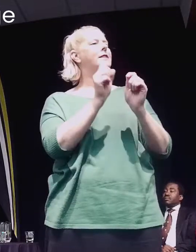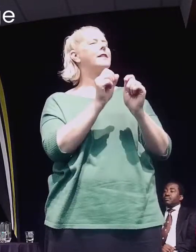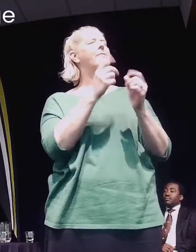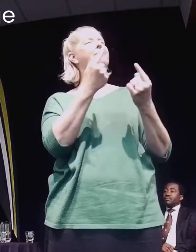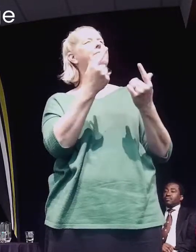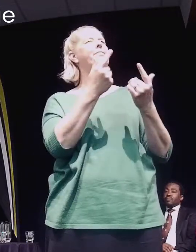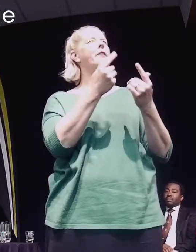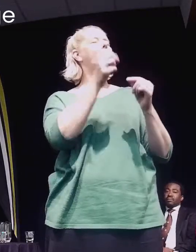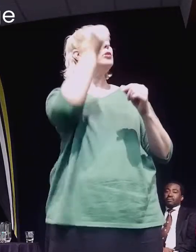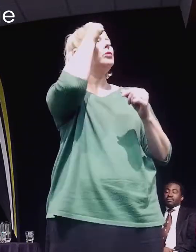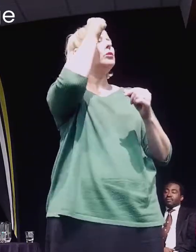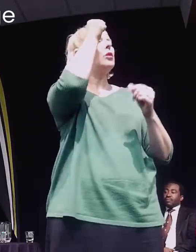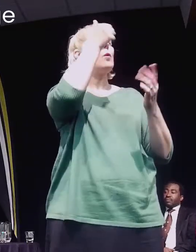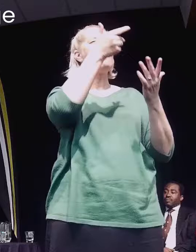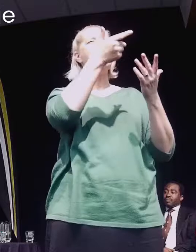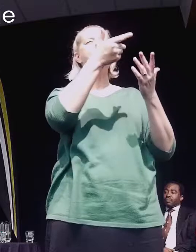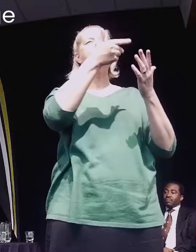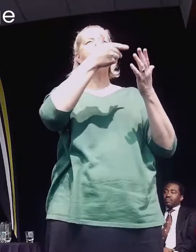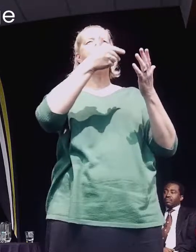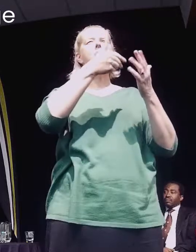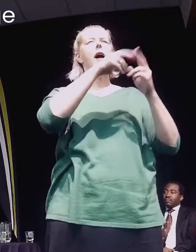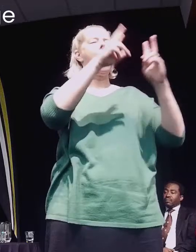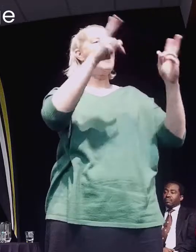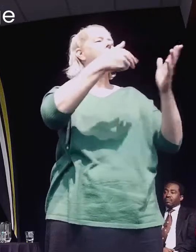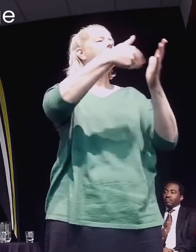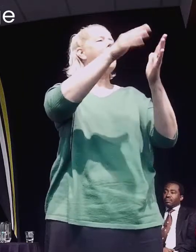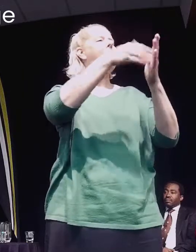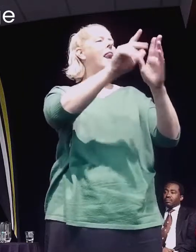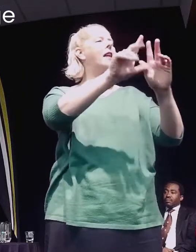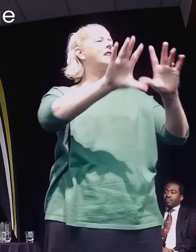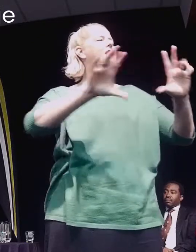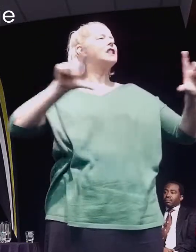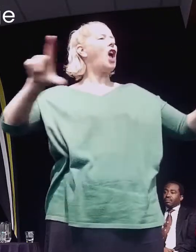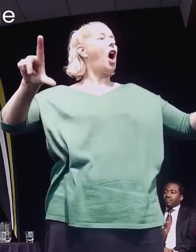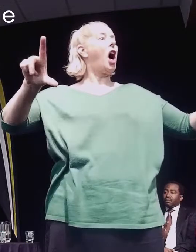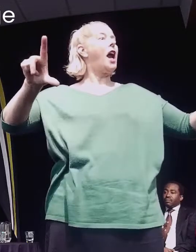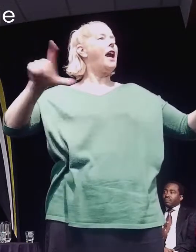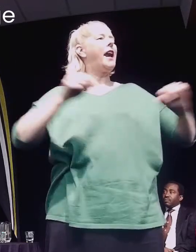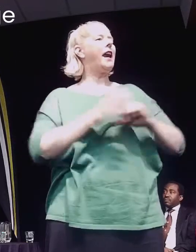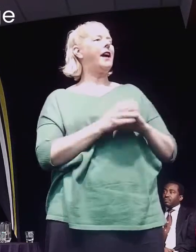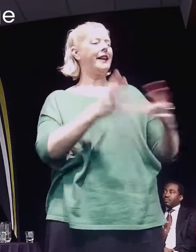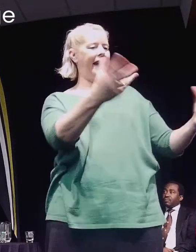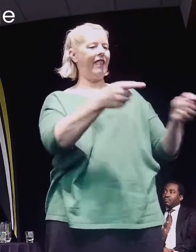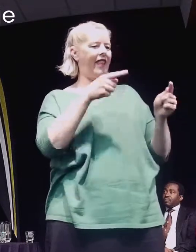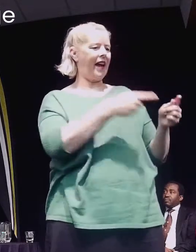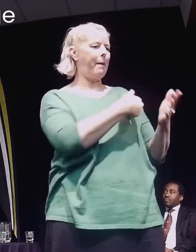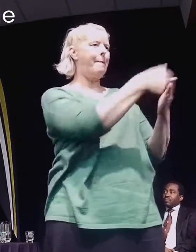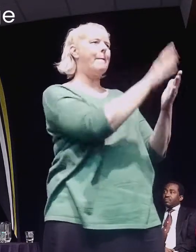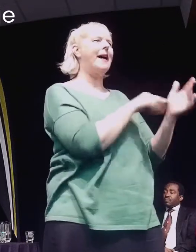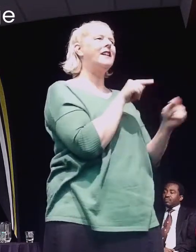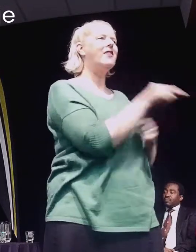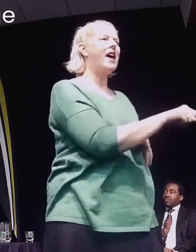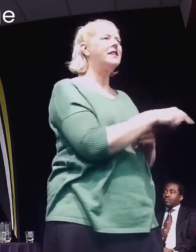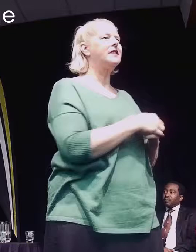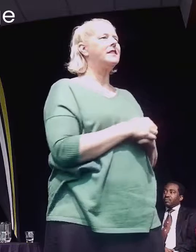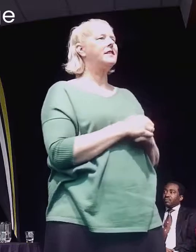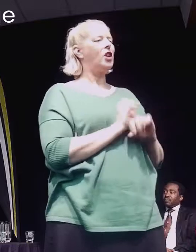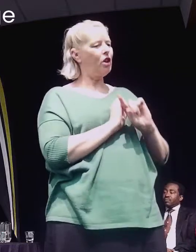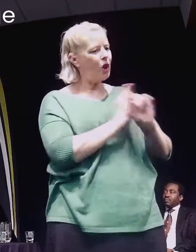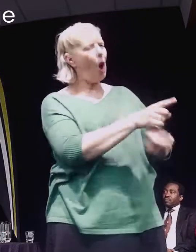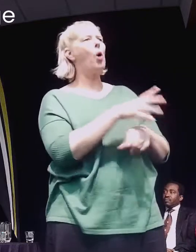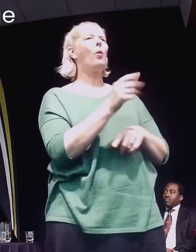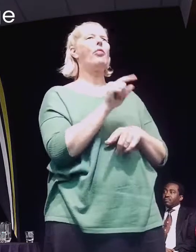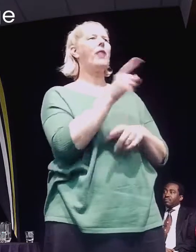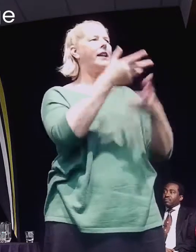was my responsibility as a climate. I go with the climate change. I'm concerned about with